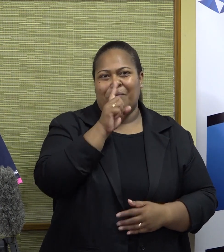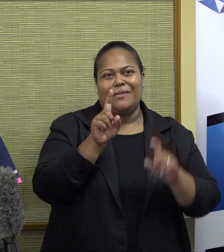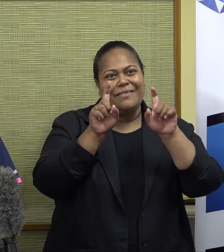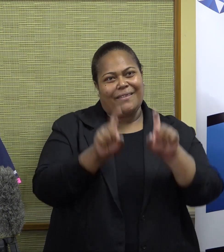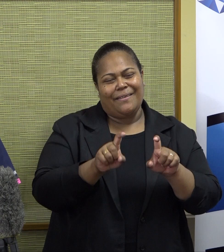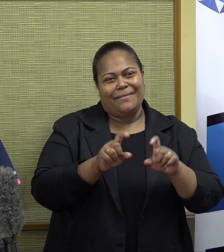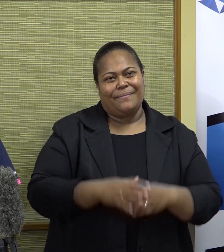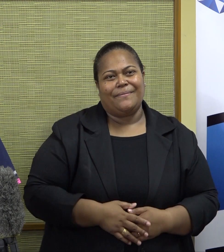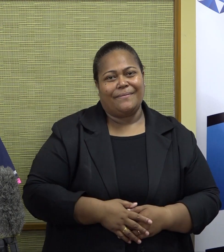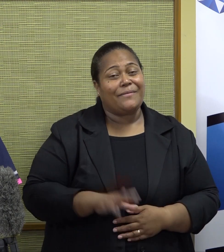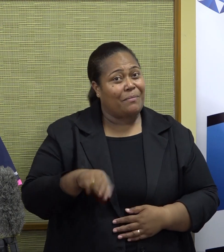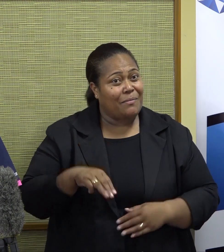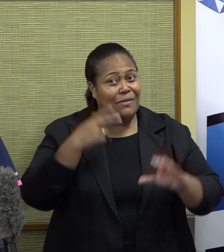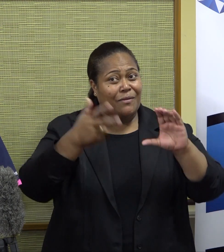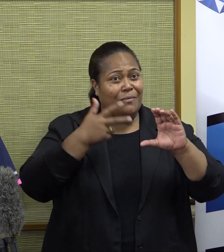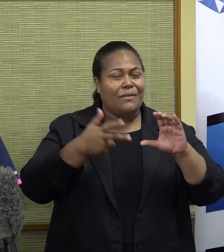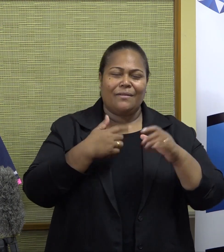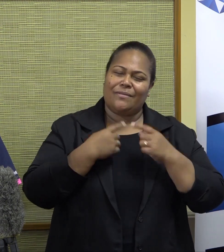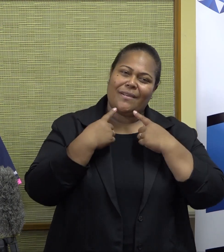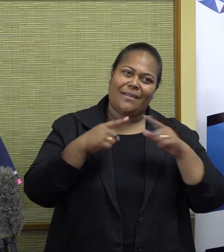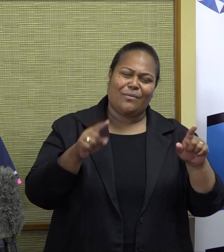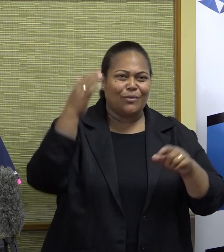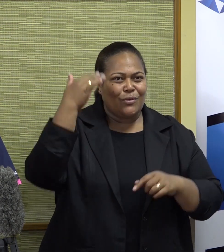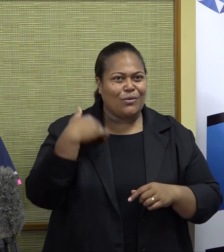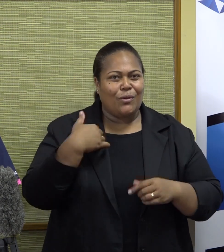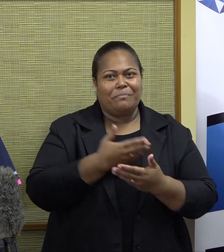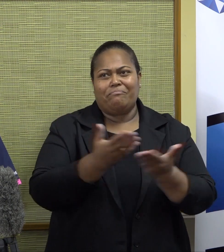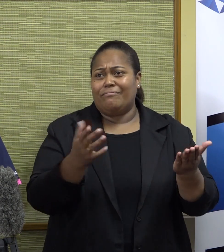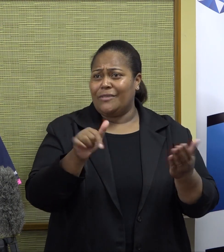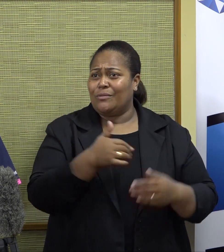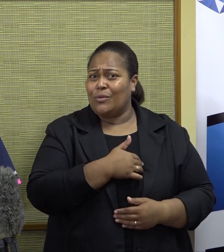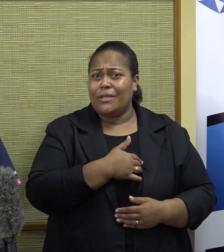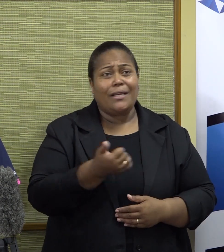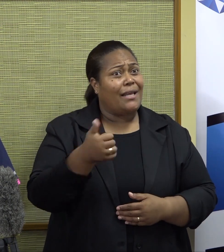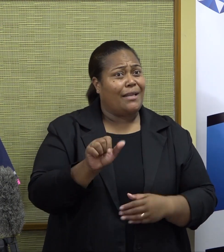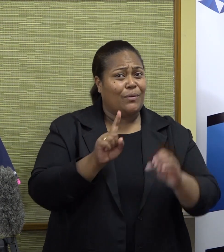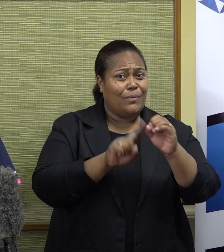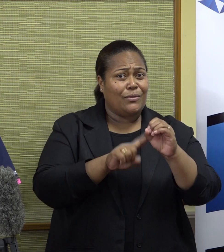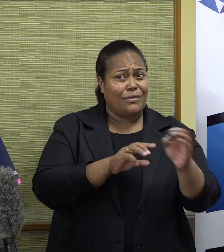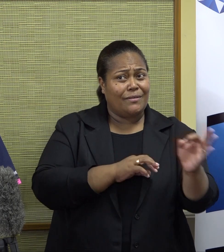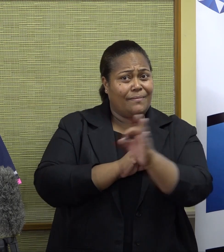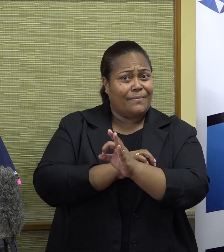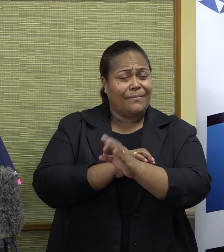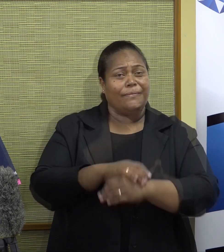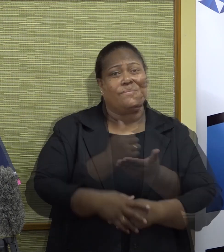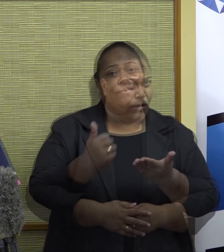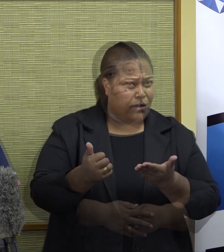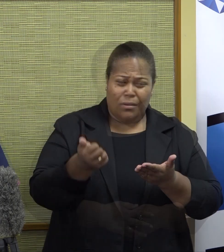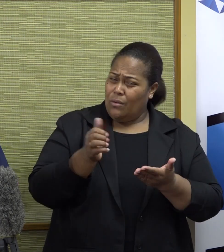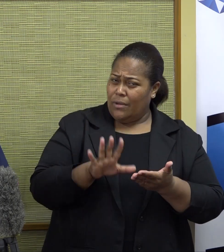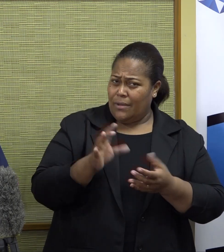of the media, that is our brief to you this morning. If you have any questions, I'm happy to take them.